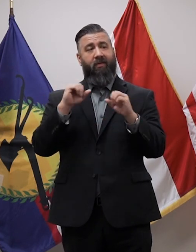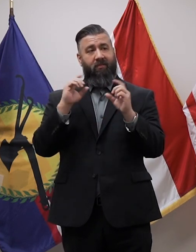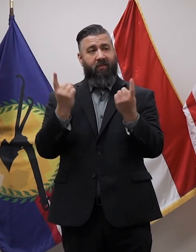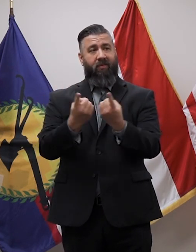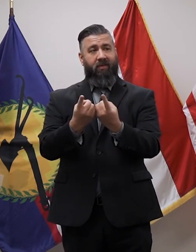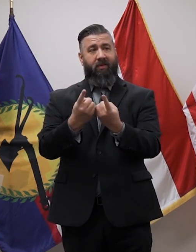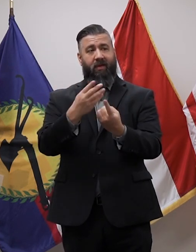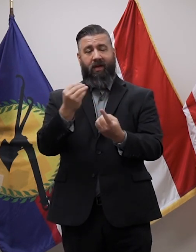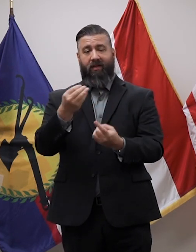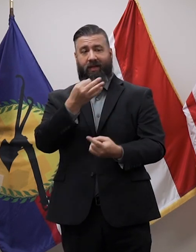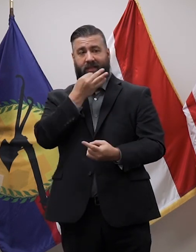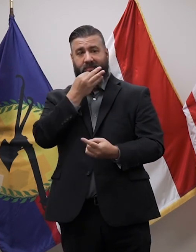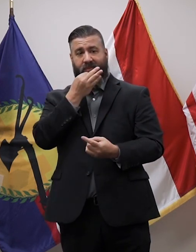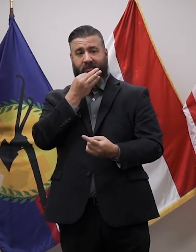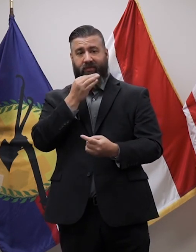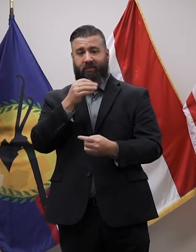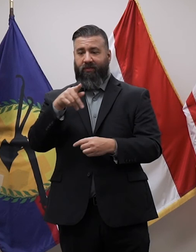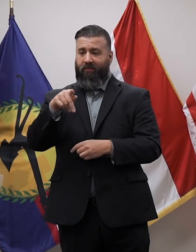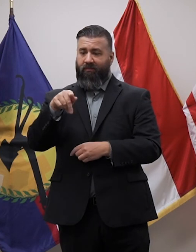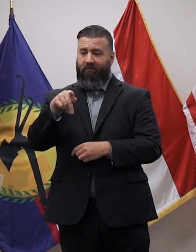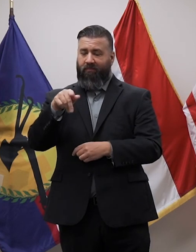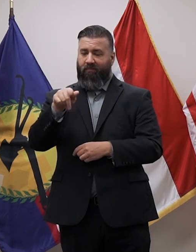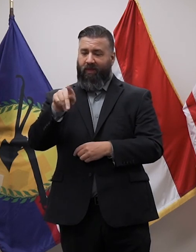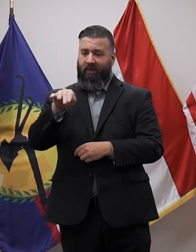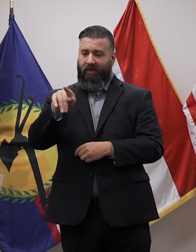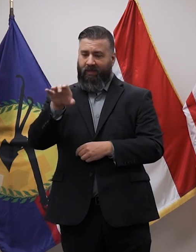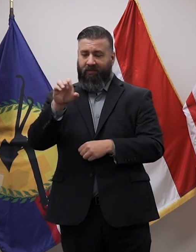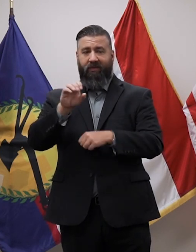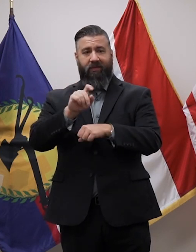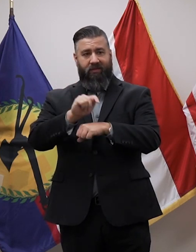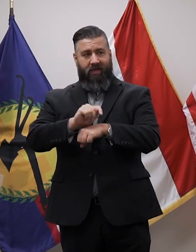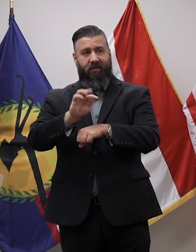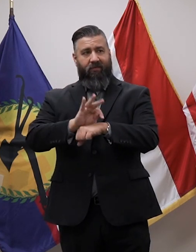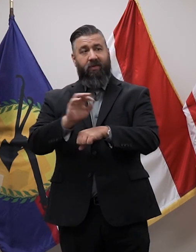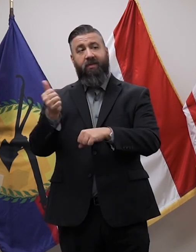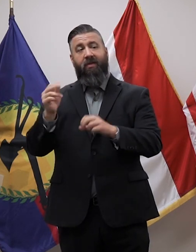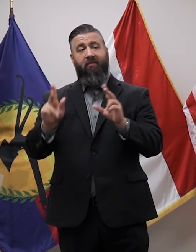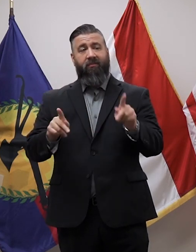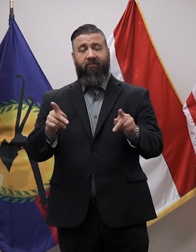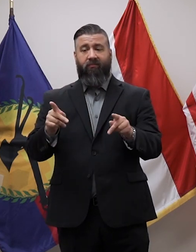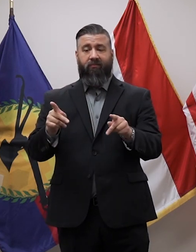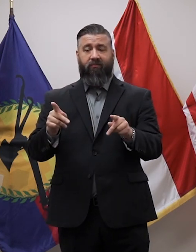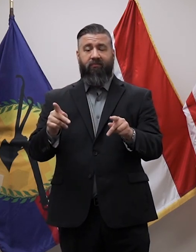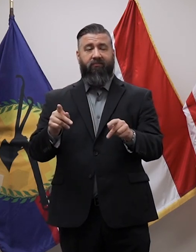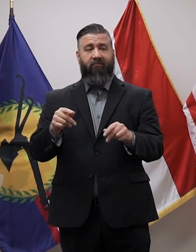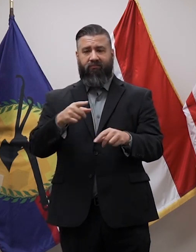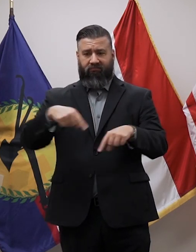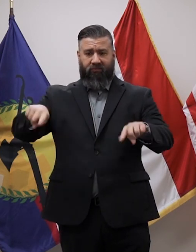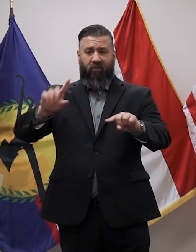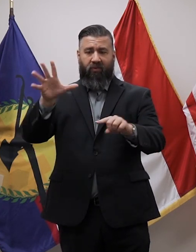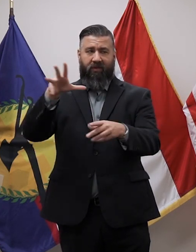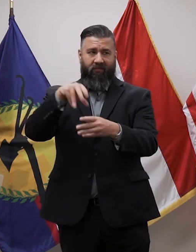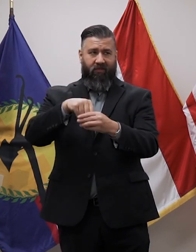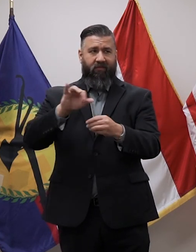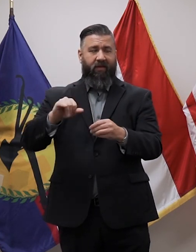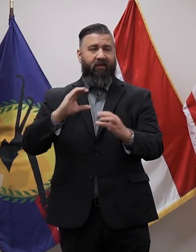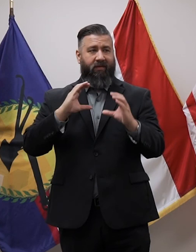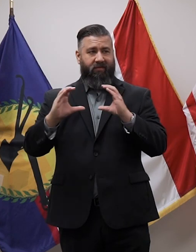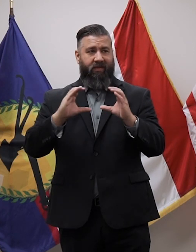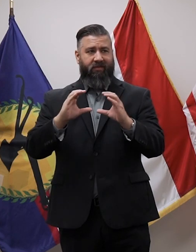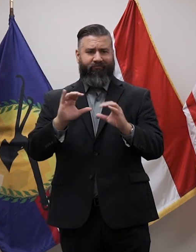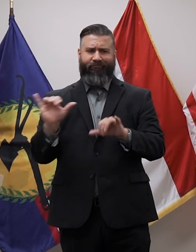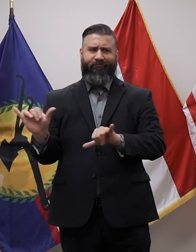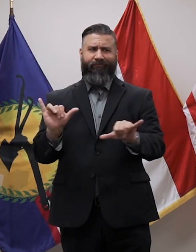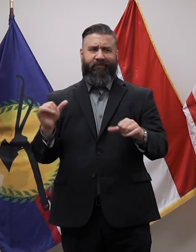public health experts, the pandemic task force, and others. And the public will certainly be involved in that conversation as it has